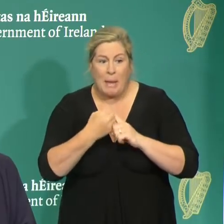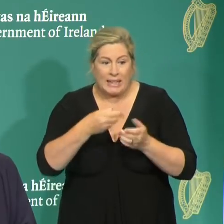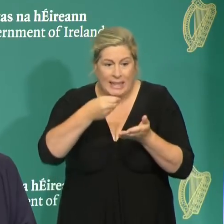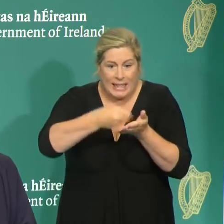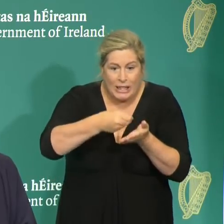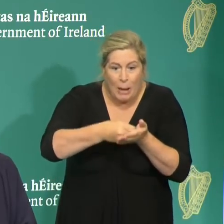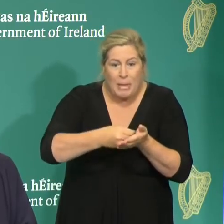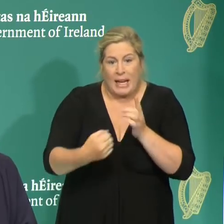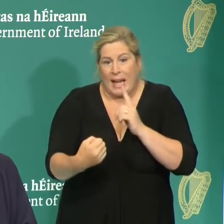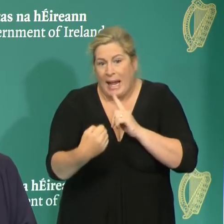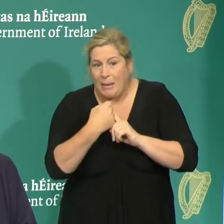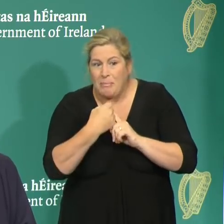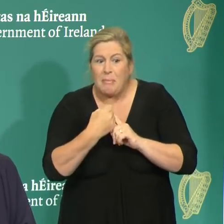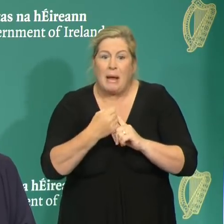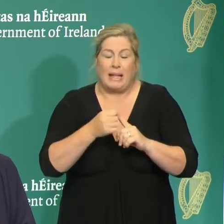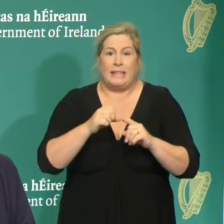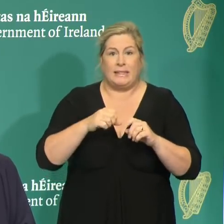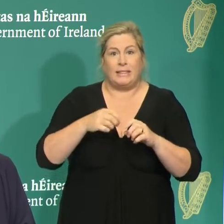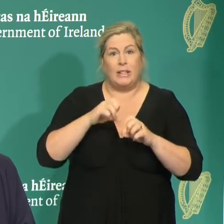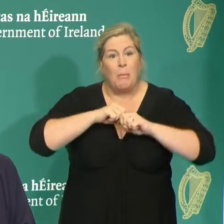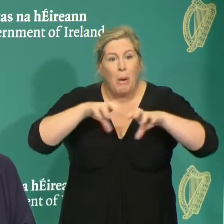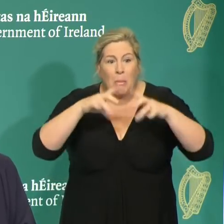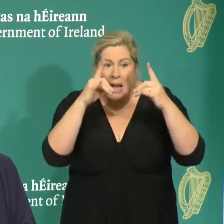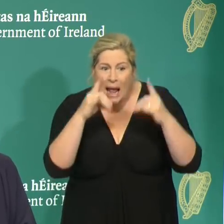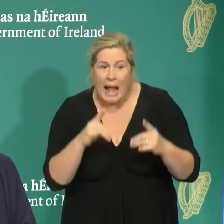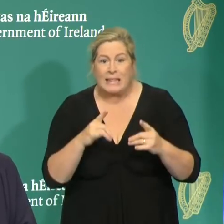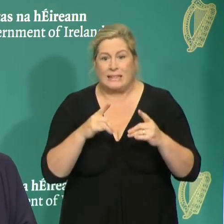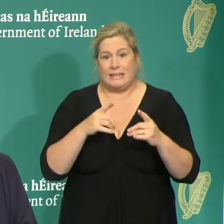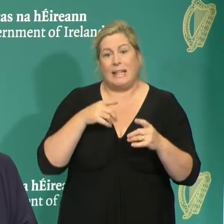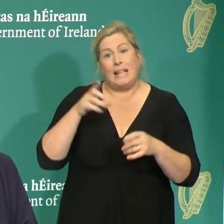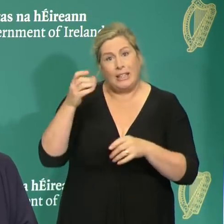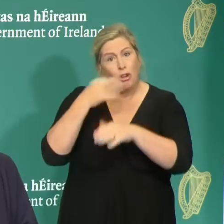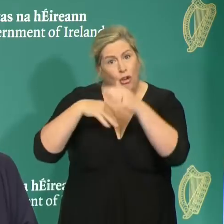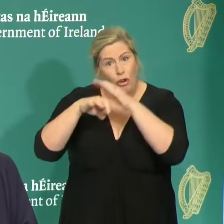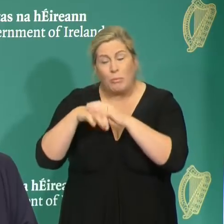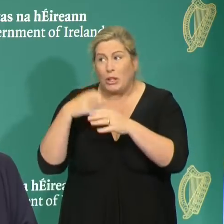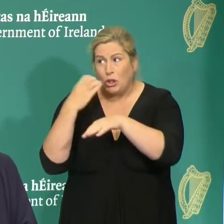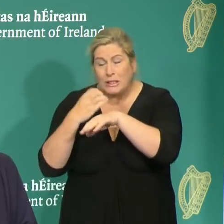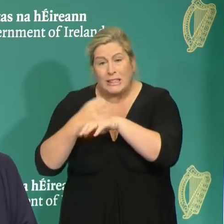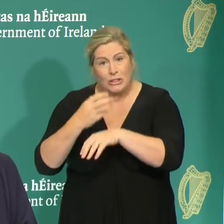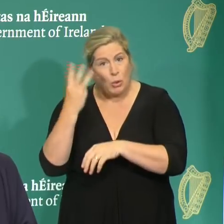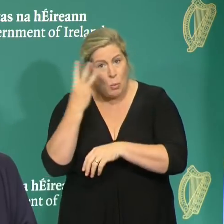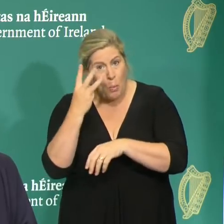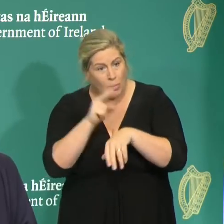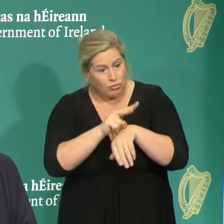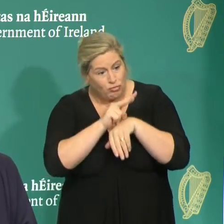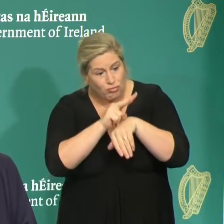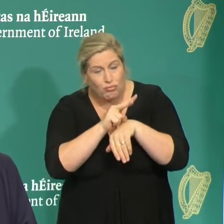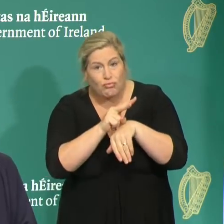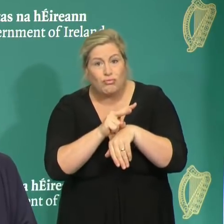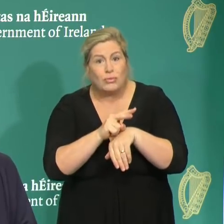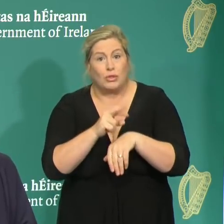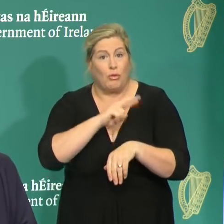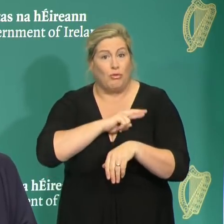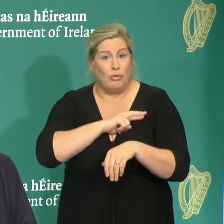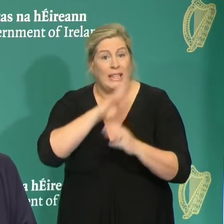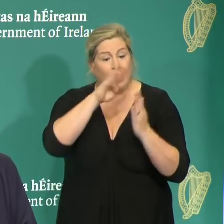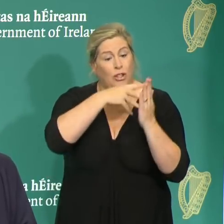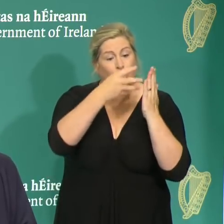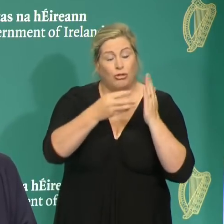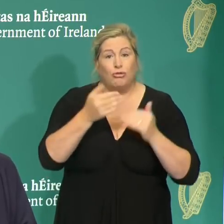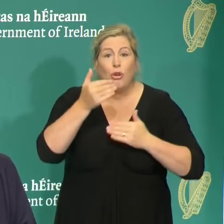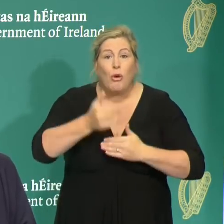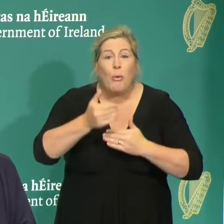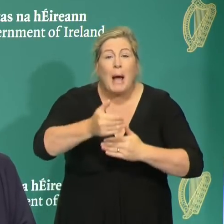impacts, and the government will continue to do that. The roadmap and the decision-making process was designed to